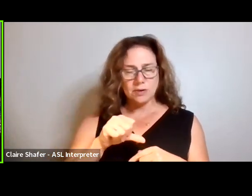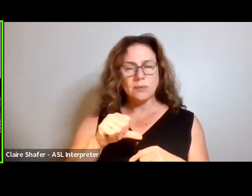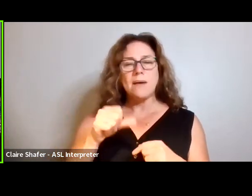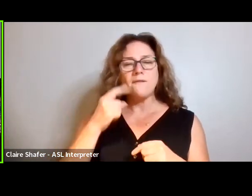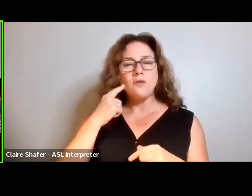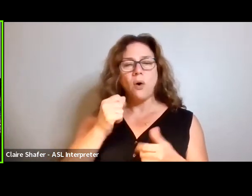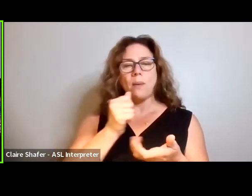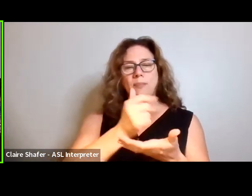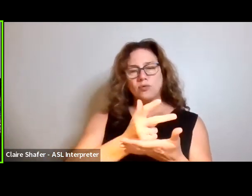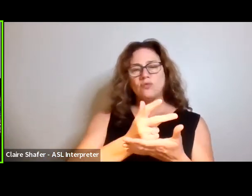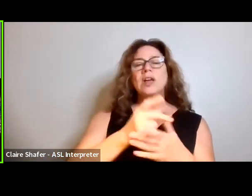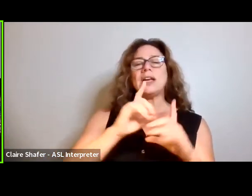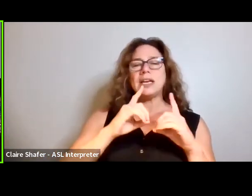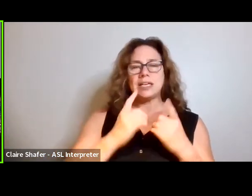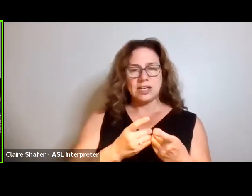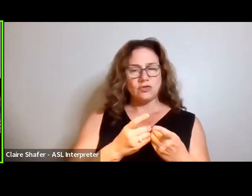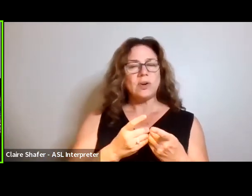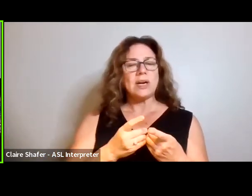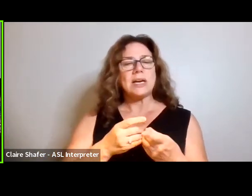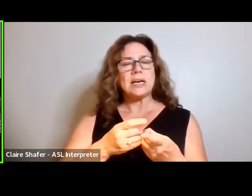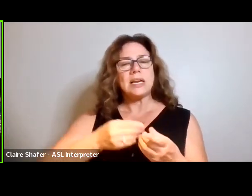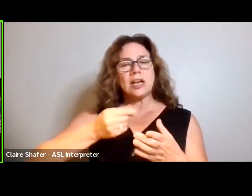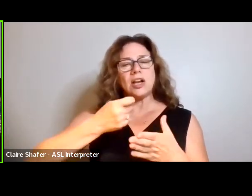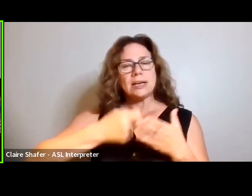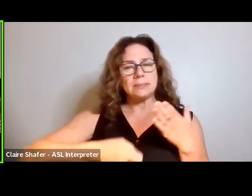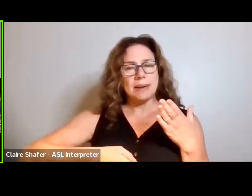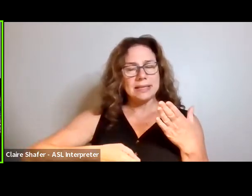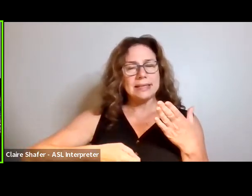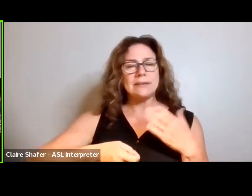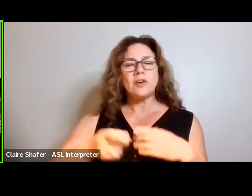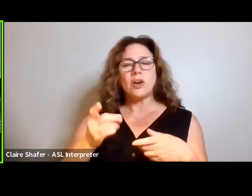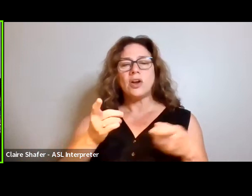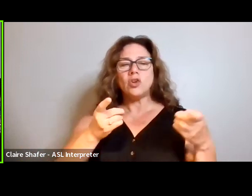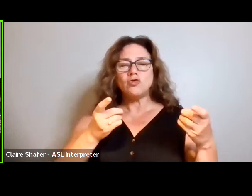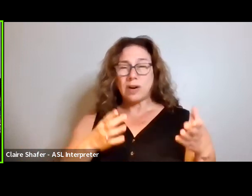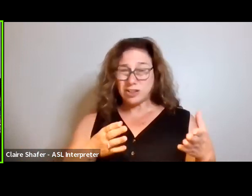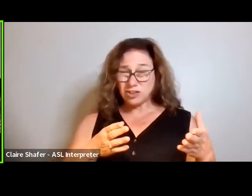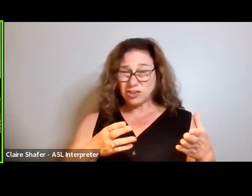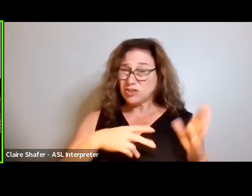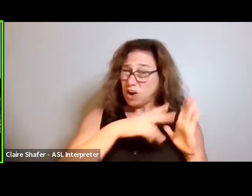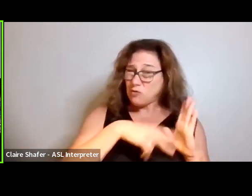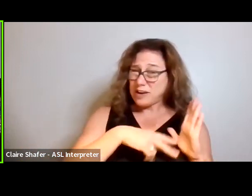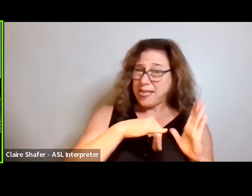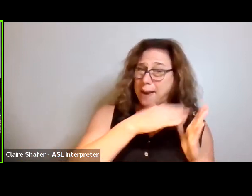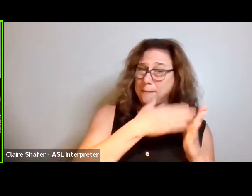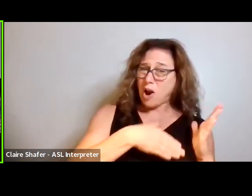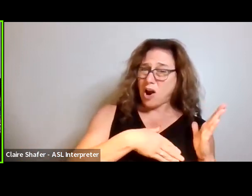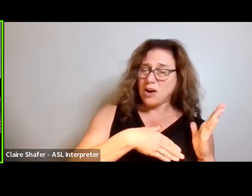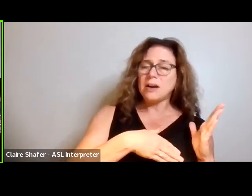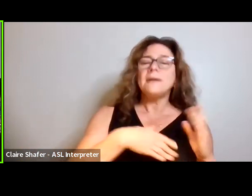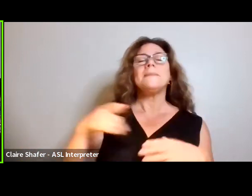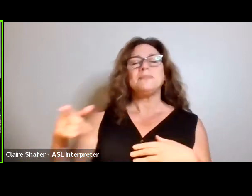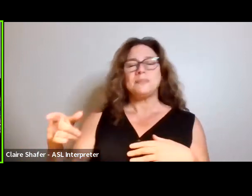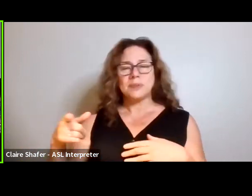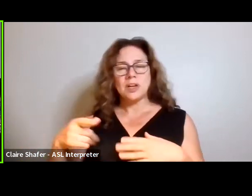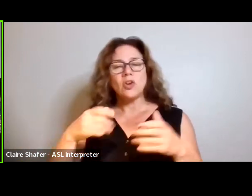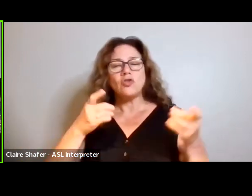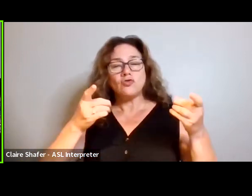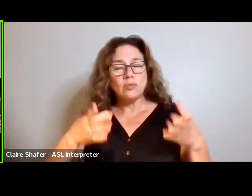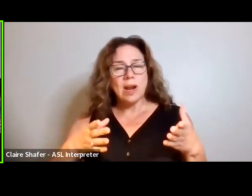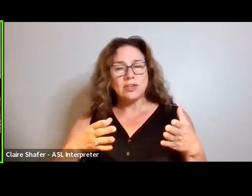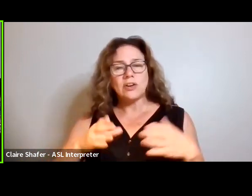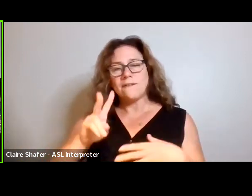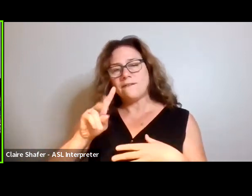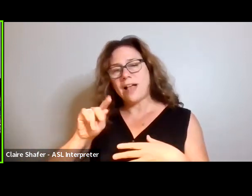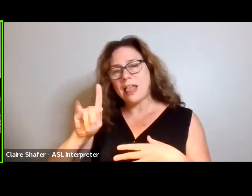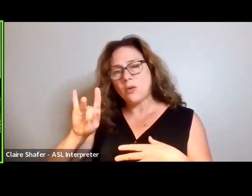reimbursements for approved district expenses. Director, read this part too. Okay. Yeah. These are the Director Directors, Valerie